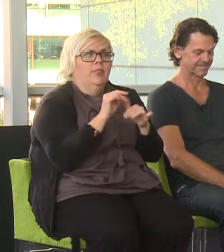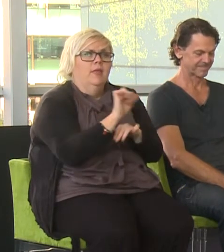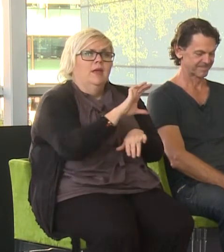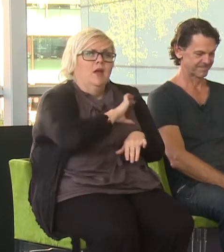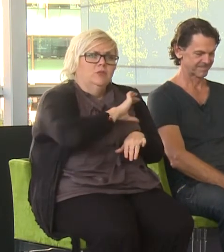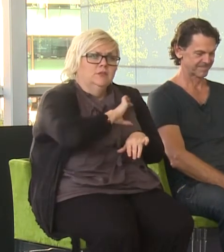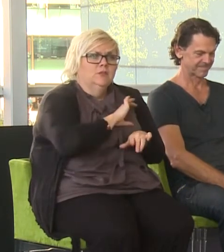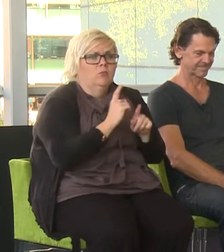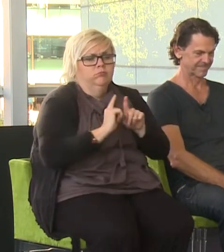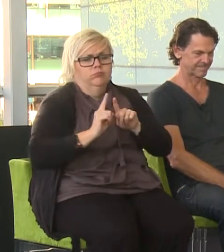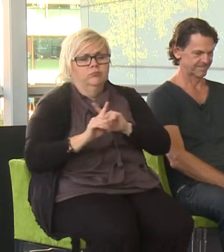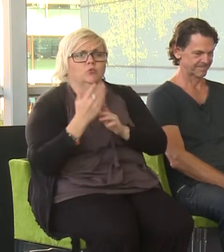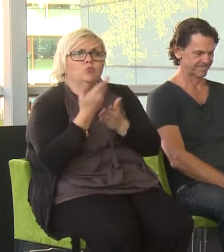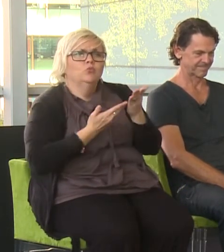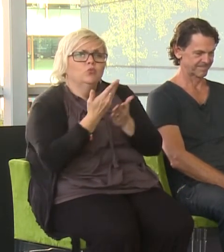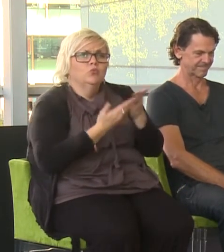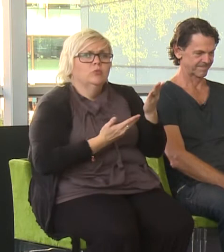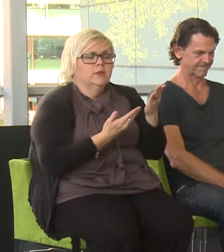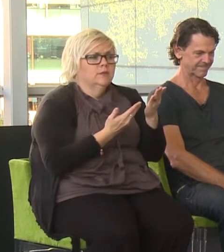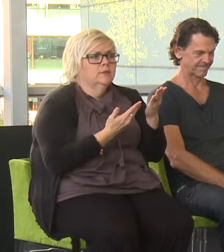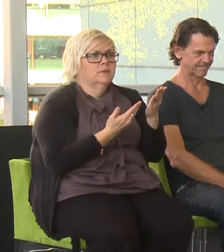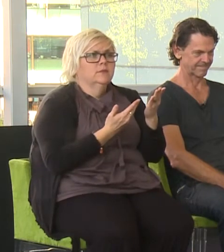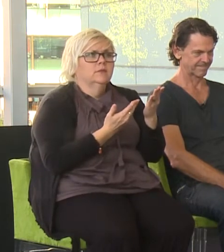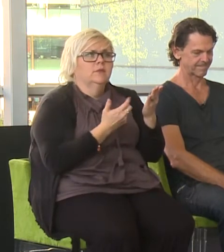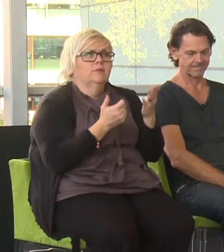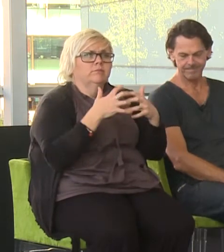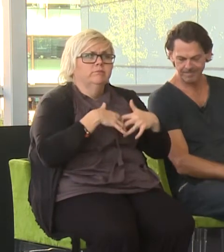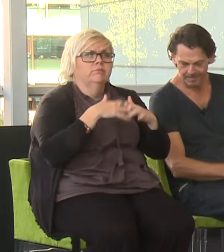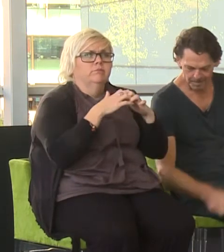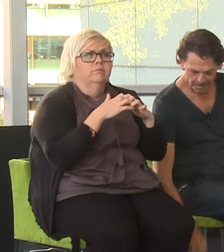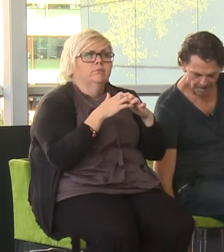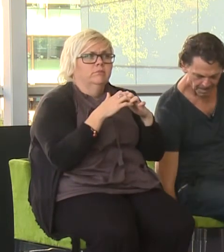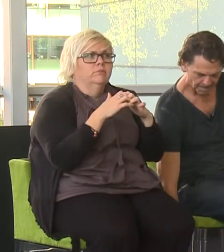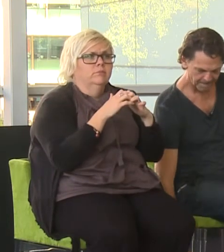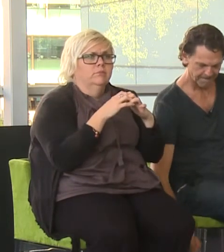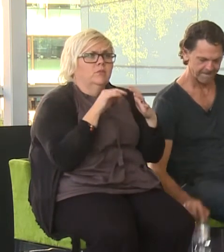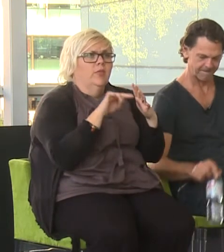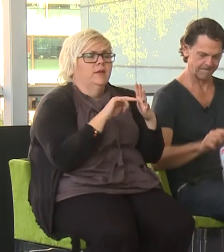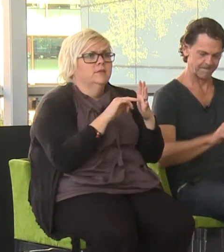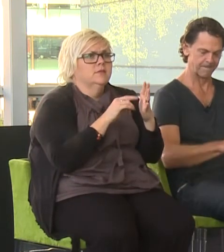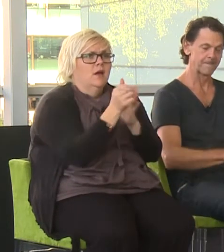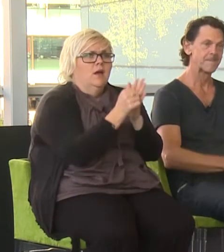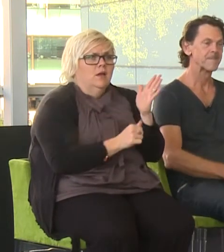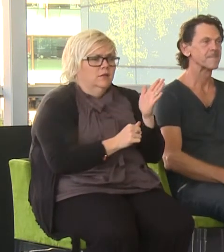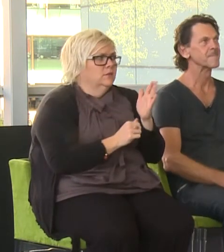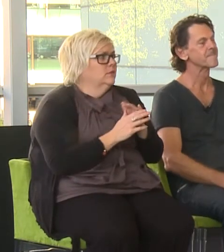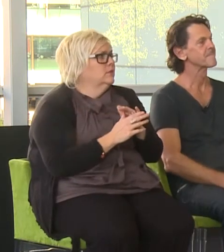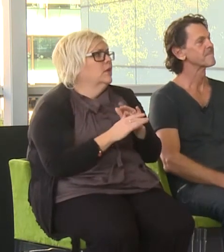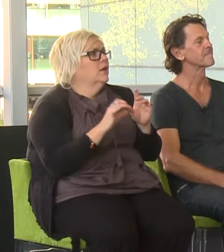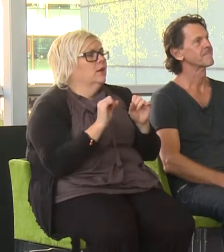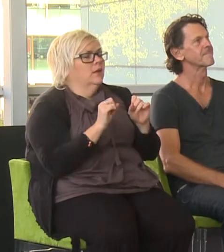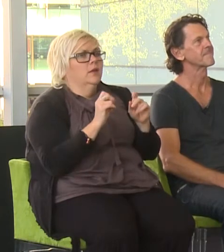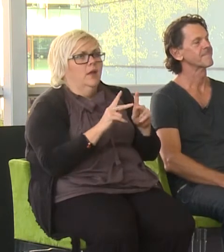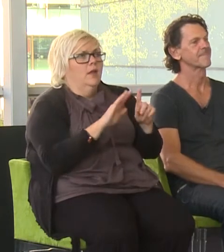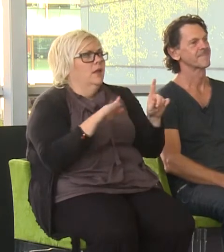and a catalogue of storylines to draw upon, stand at the vanguard of this medium. Okay, so let's get back to our theme